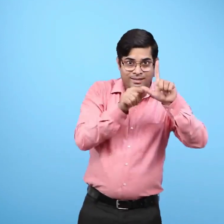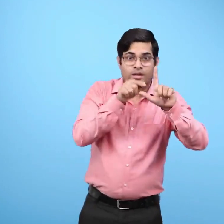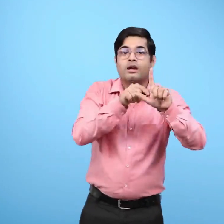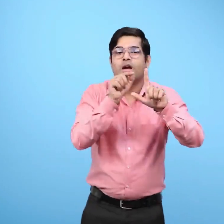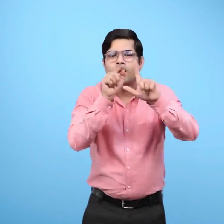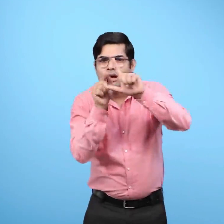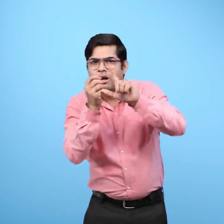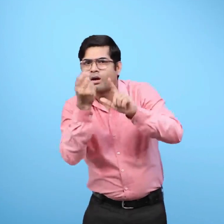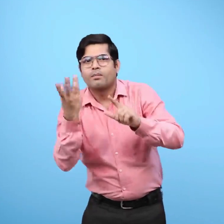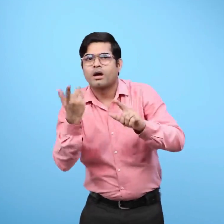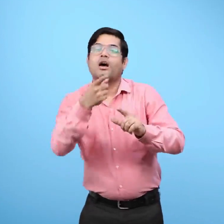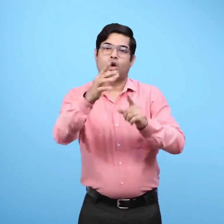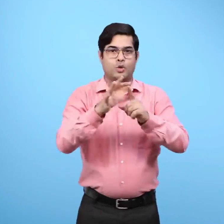Mark them.